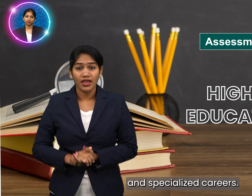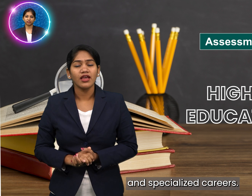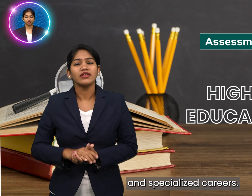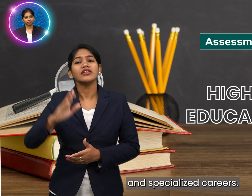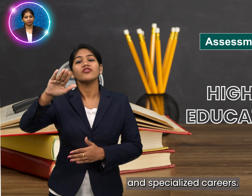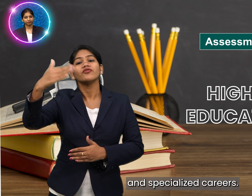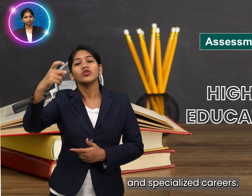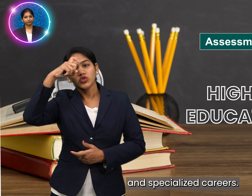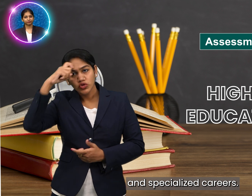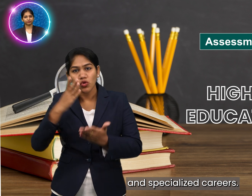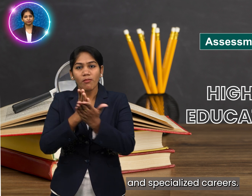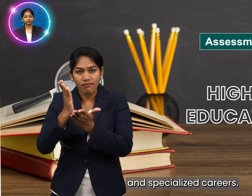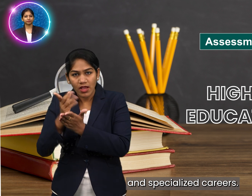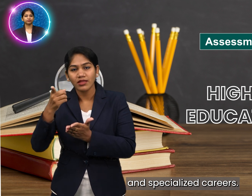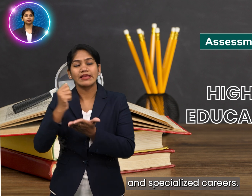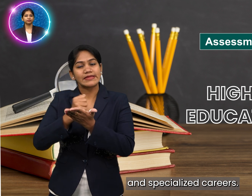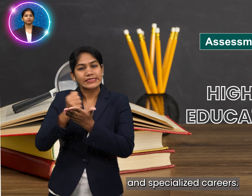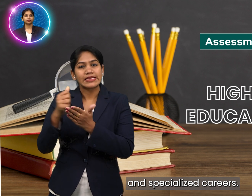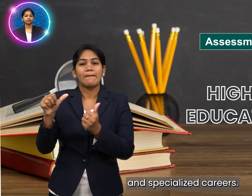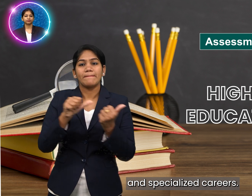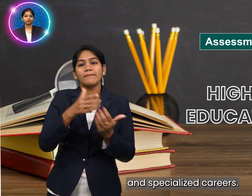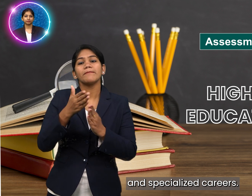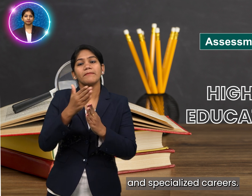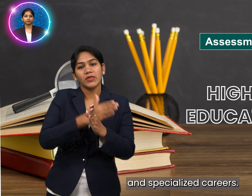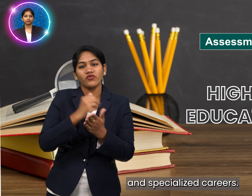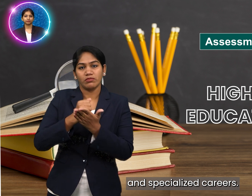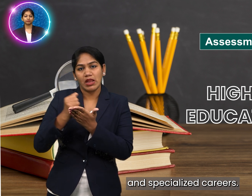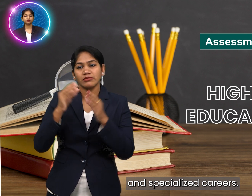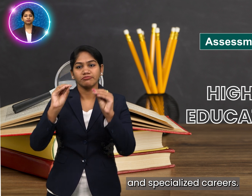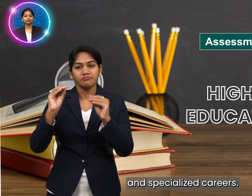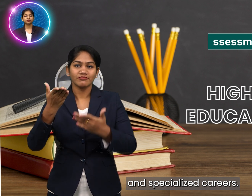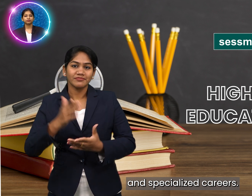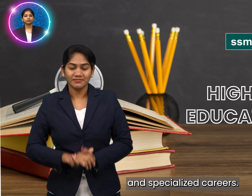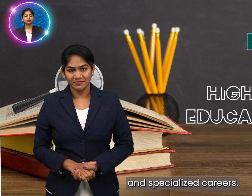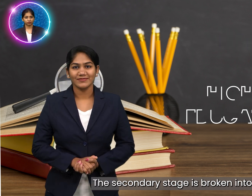specialized careers.